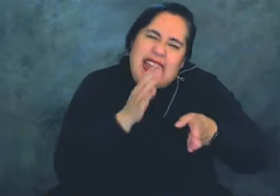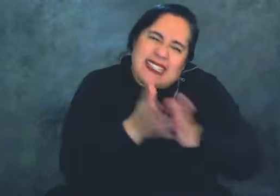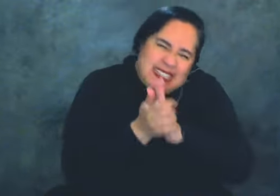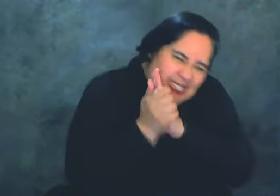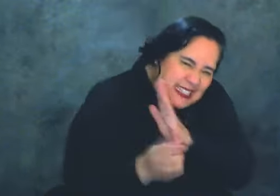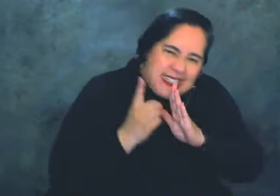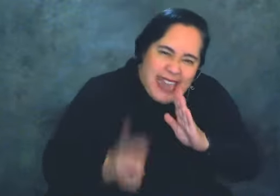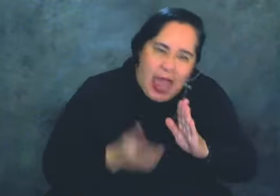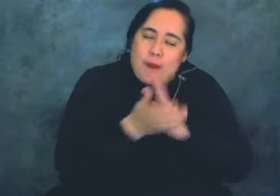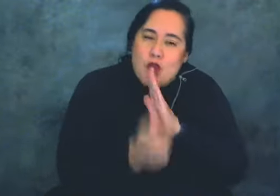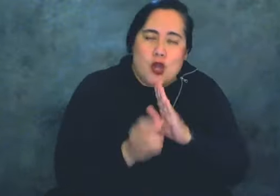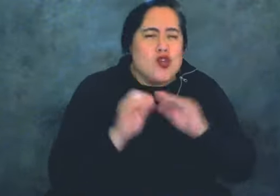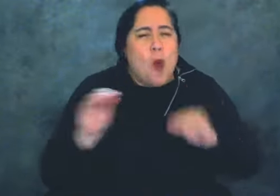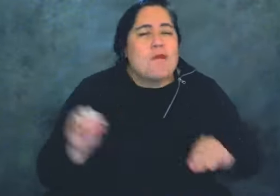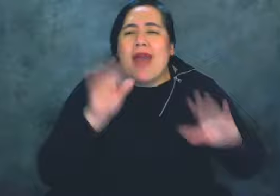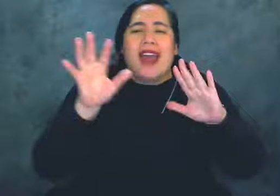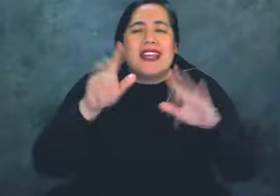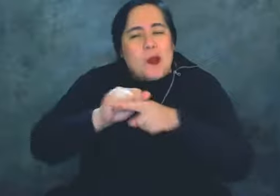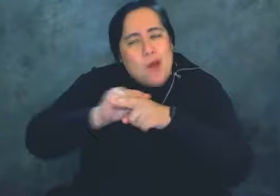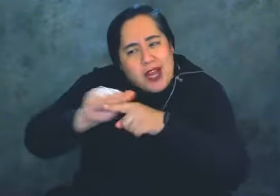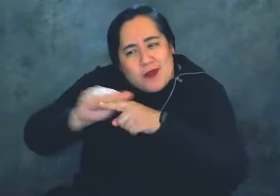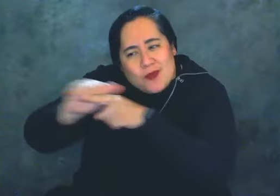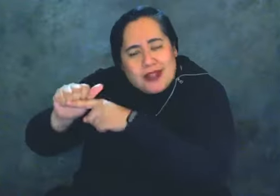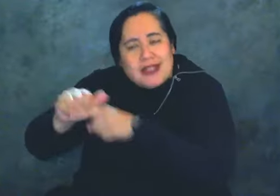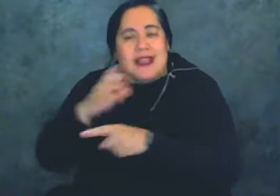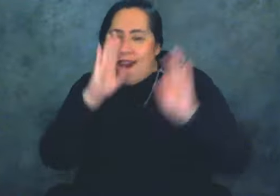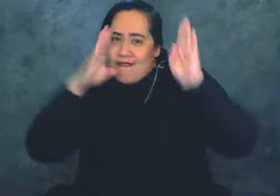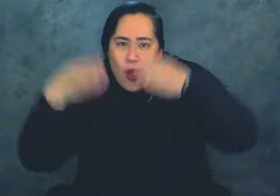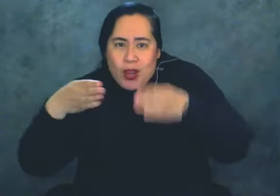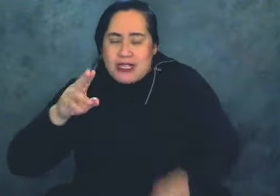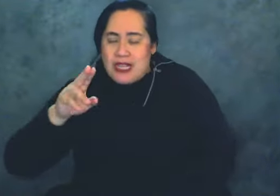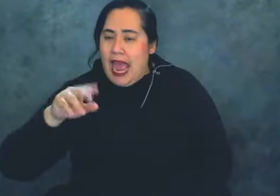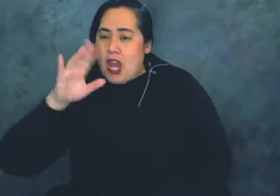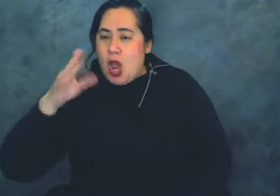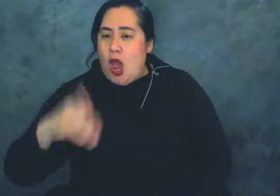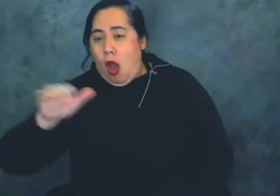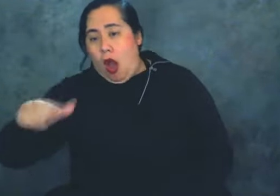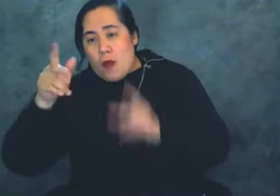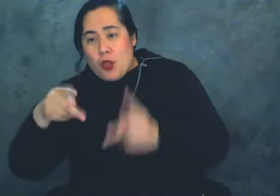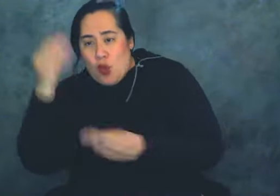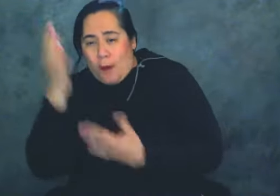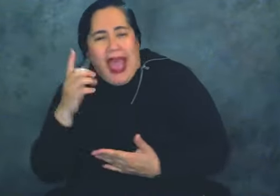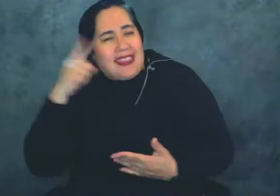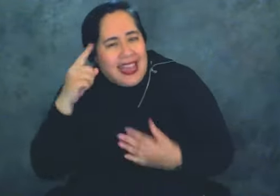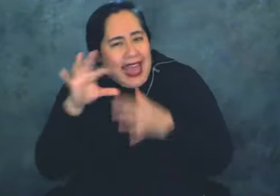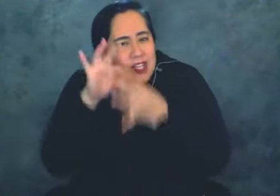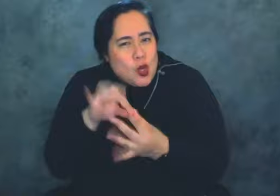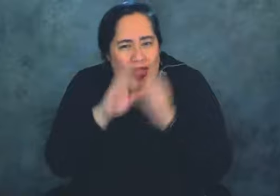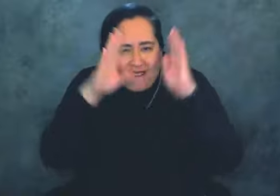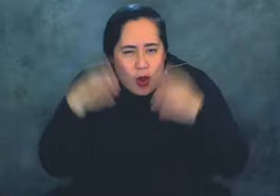practice, practice, practice. And it's focus. Norman Jewison said to me, I think it all has to do with focusing yourself on one thing.